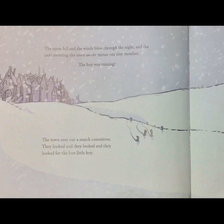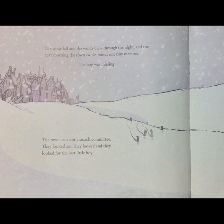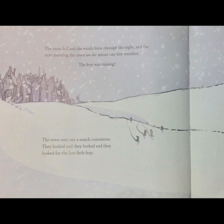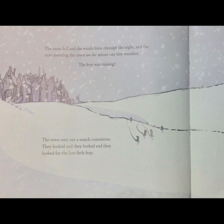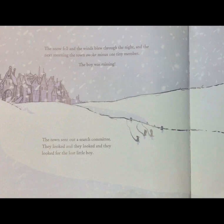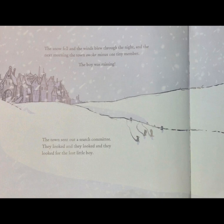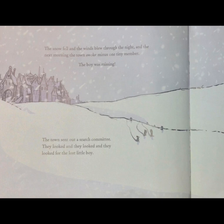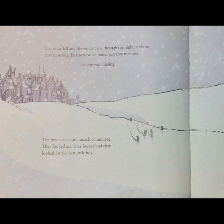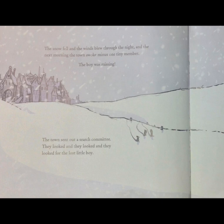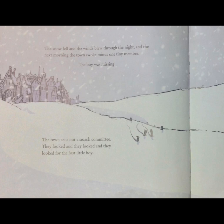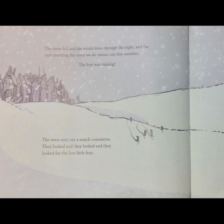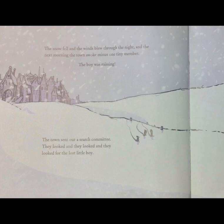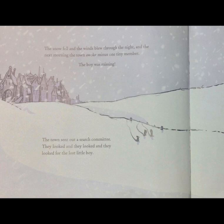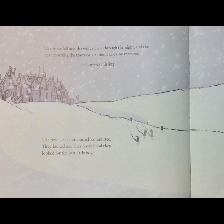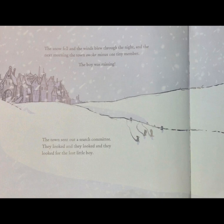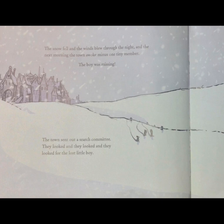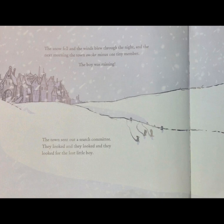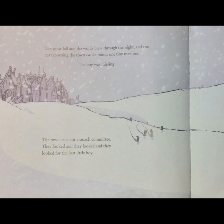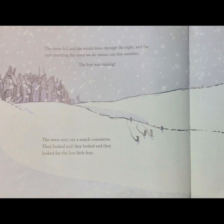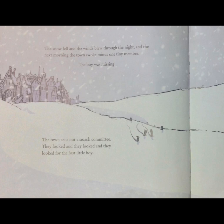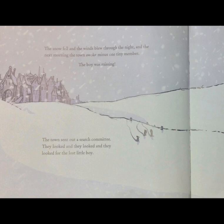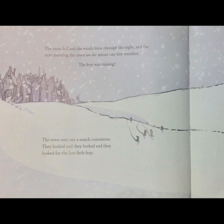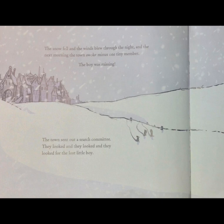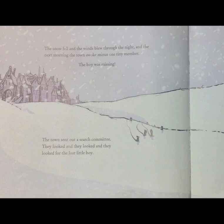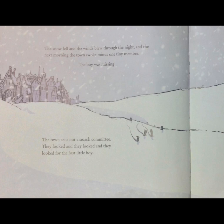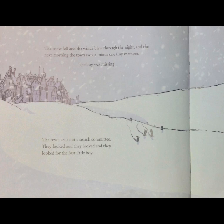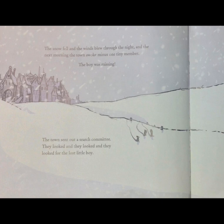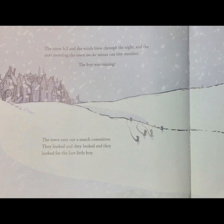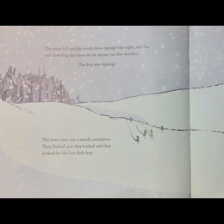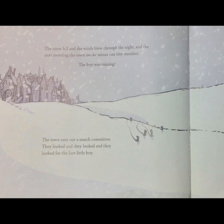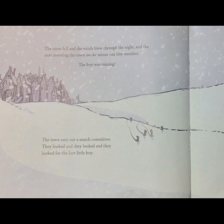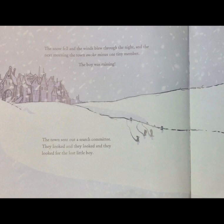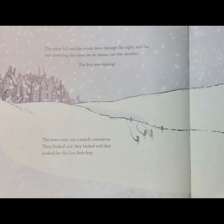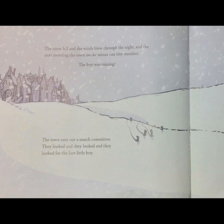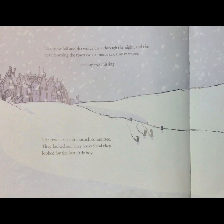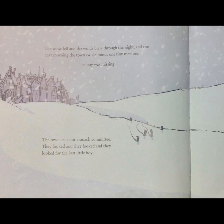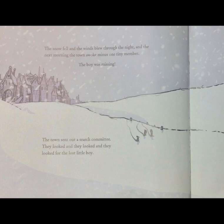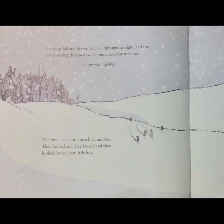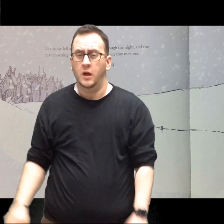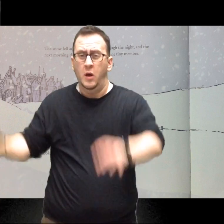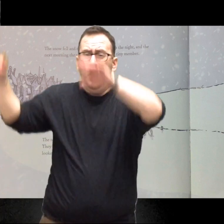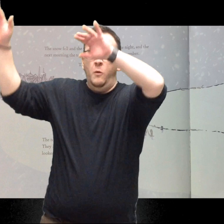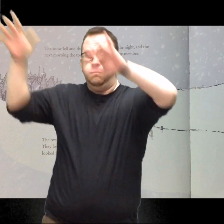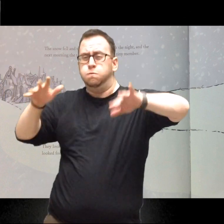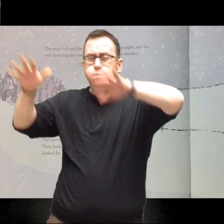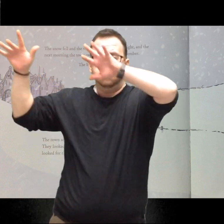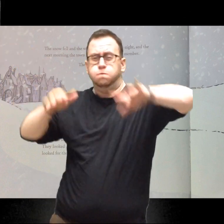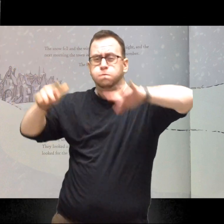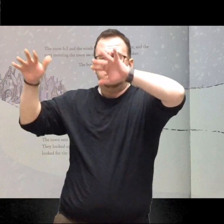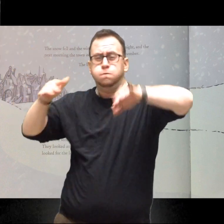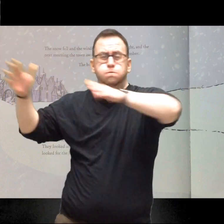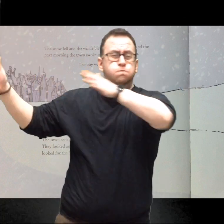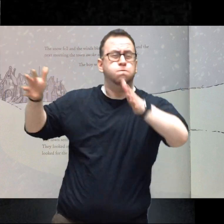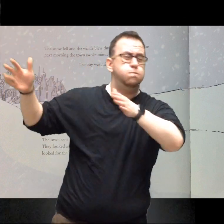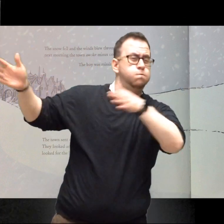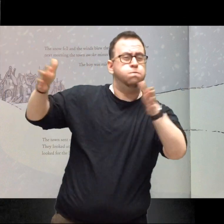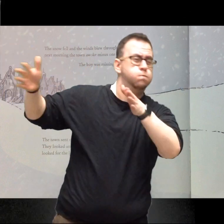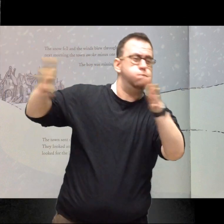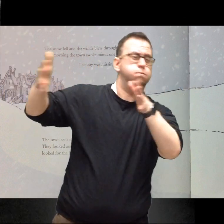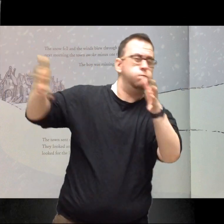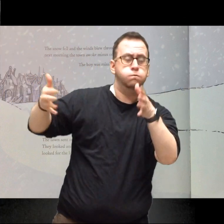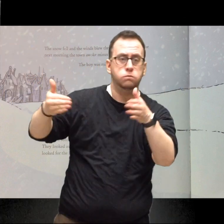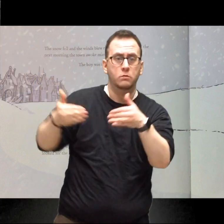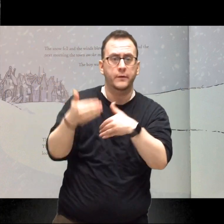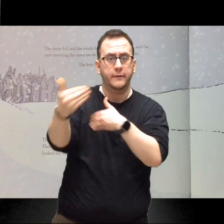right, a large purple spotted lump emerges from the snow with a layer of snow covering it. The snow fell and the winds